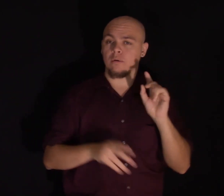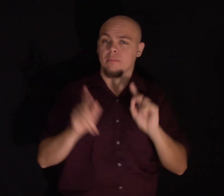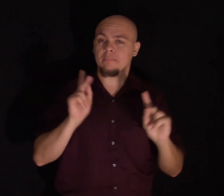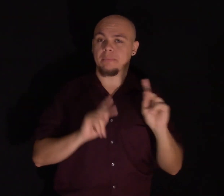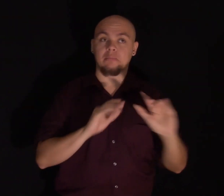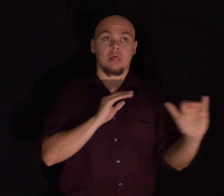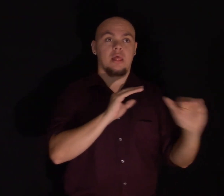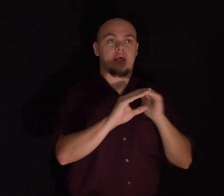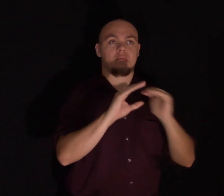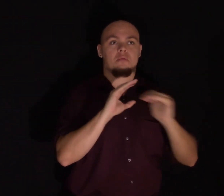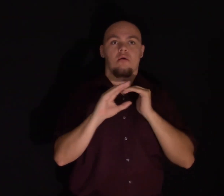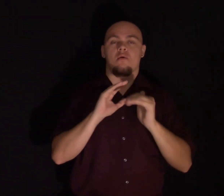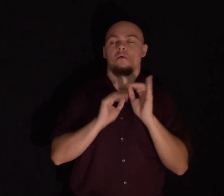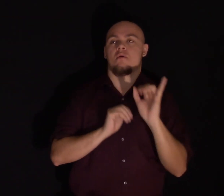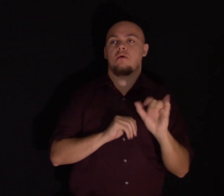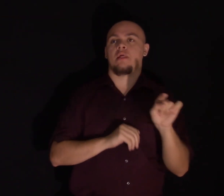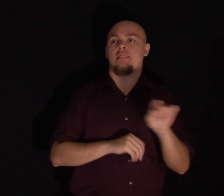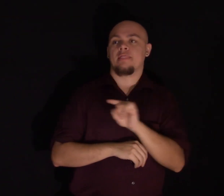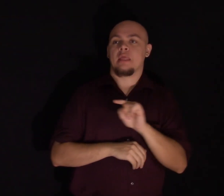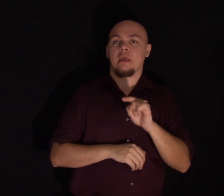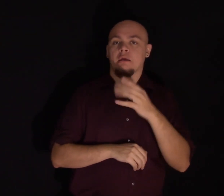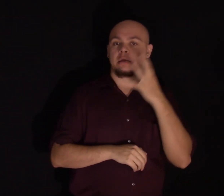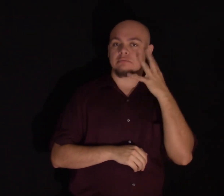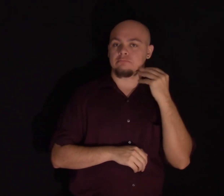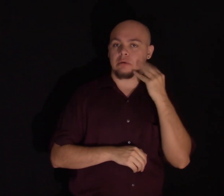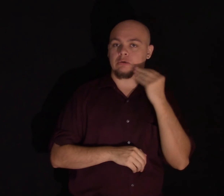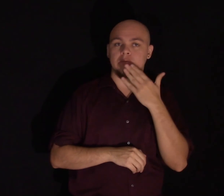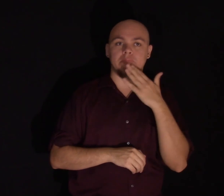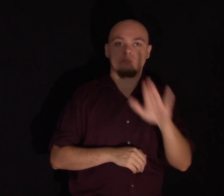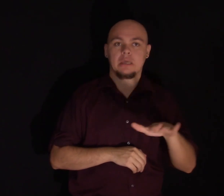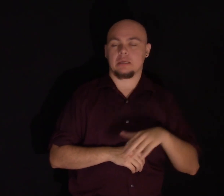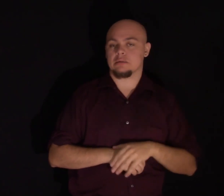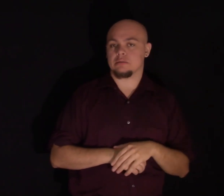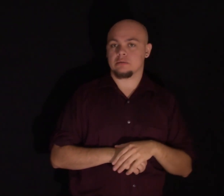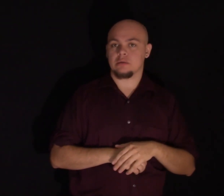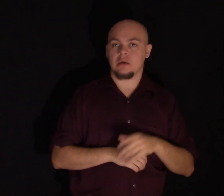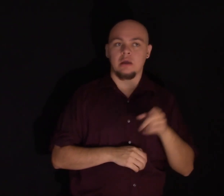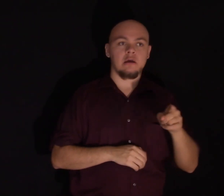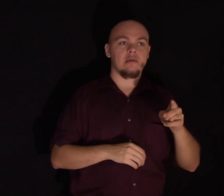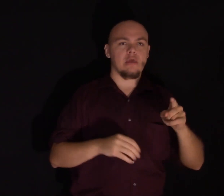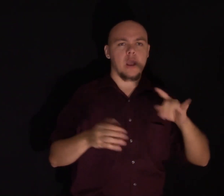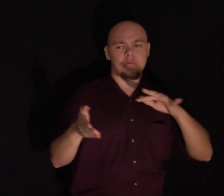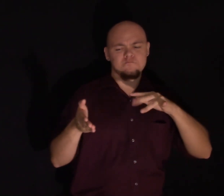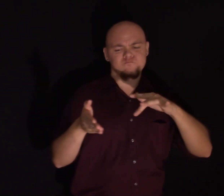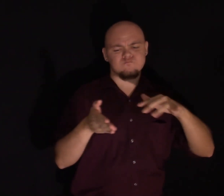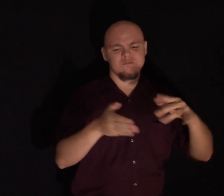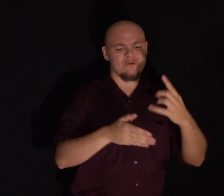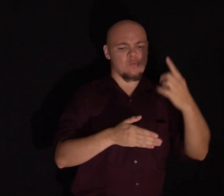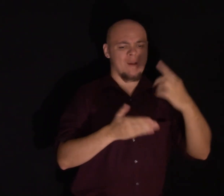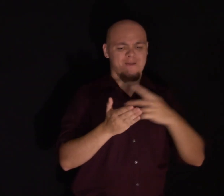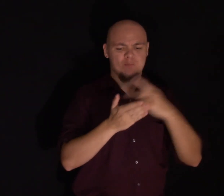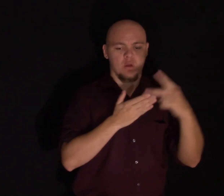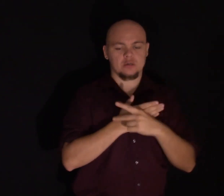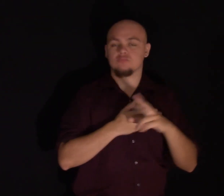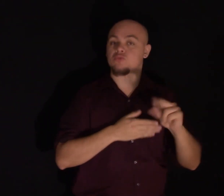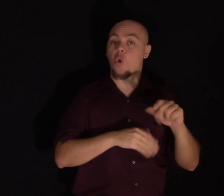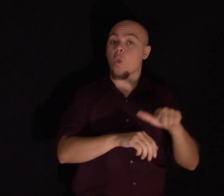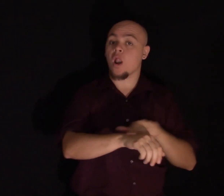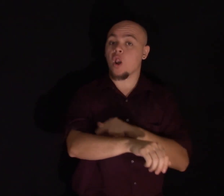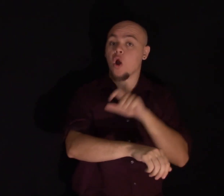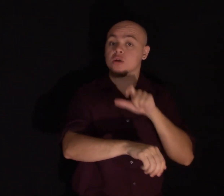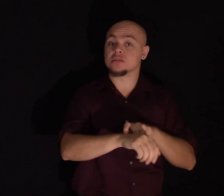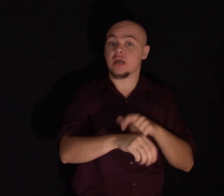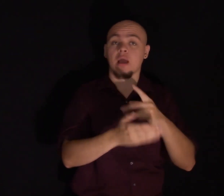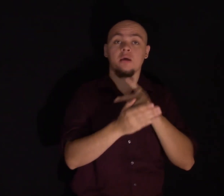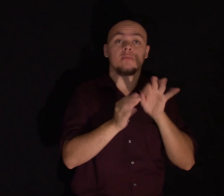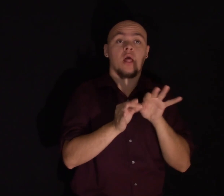emailing and that's why they're in such a bad place it's not that they're cramming for some project it's that long-term procrastination has made them